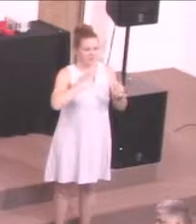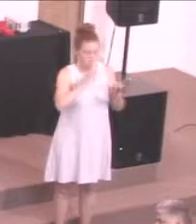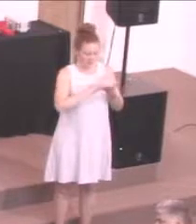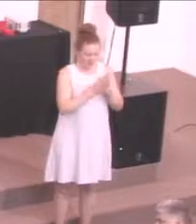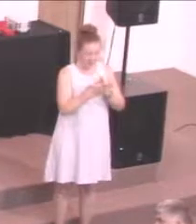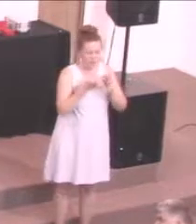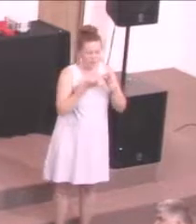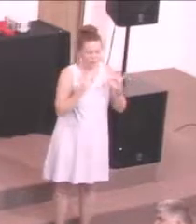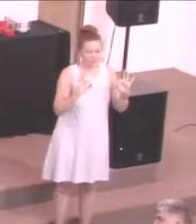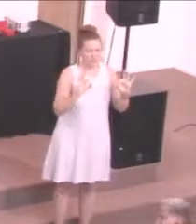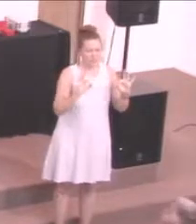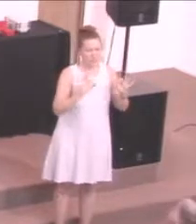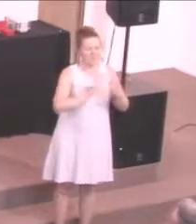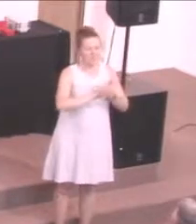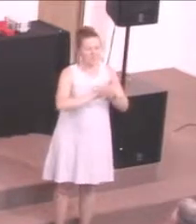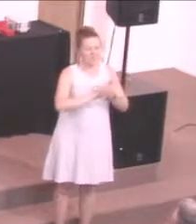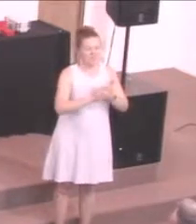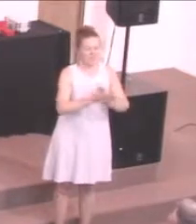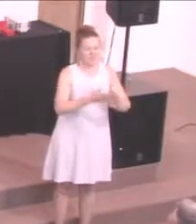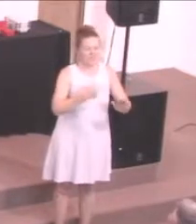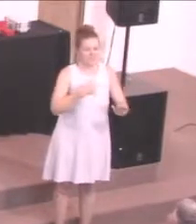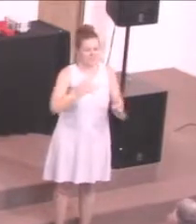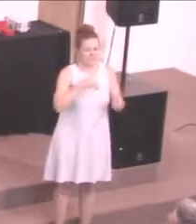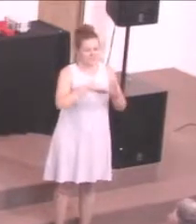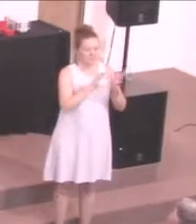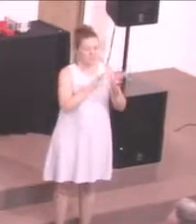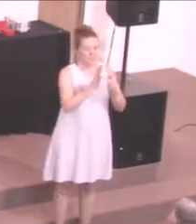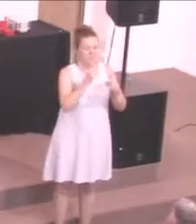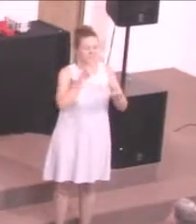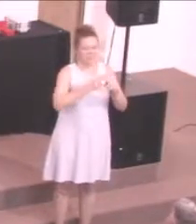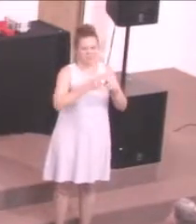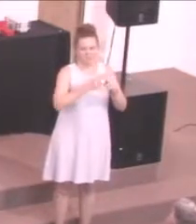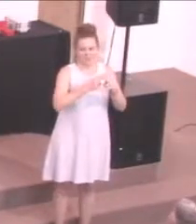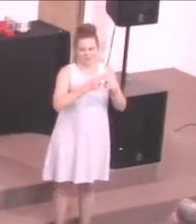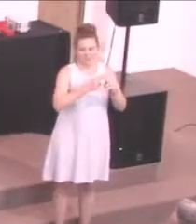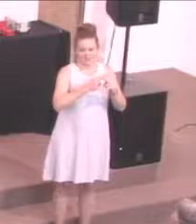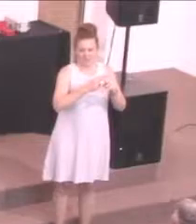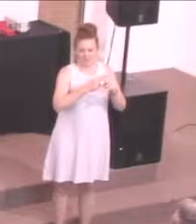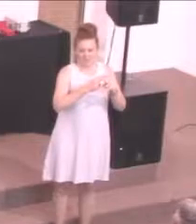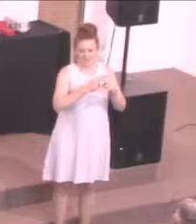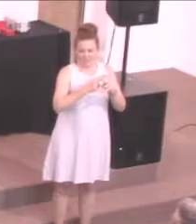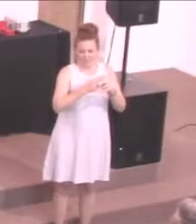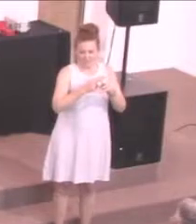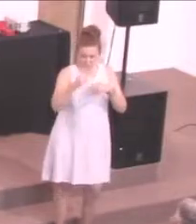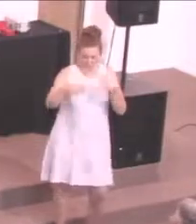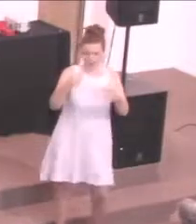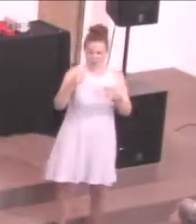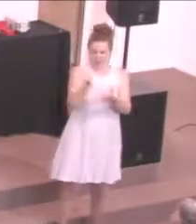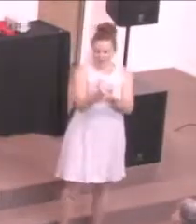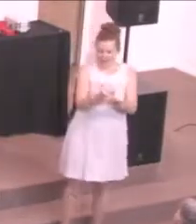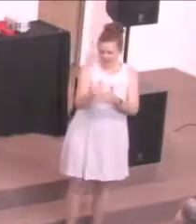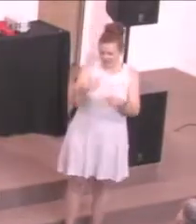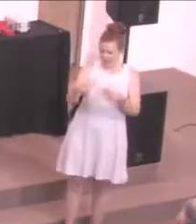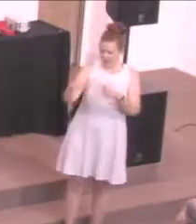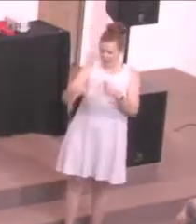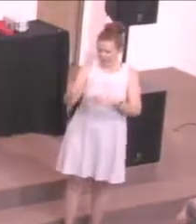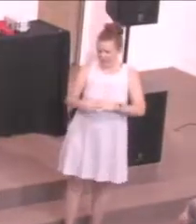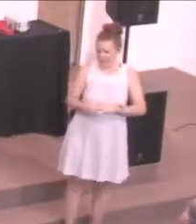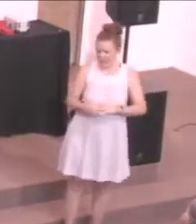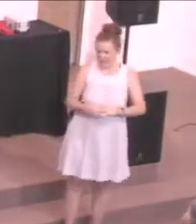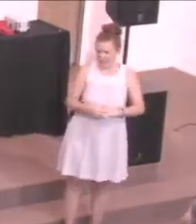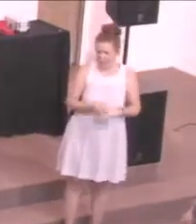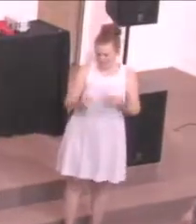them off. Cleanse me. Cleanse me. In Jesus' name. In Jesus' name. Sins, run back to your seats. Go, go, go,